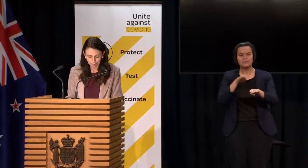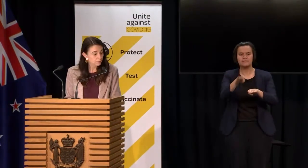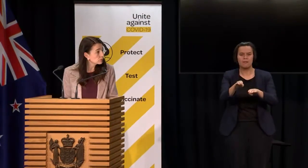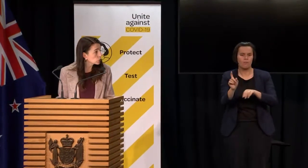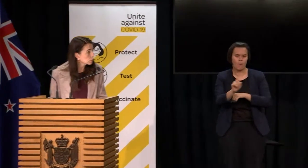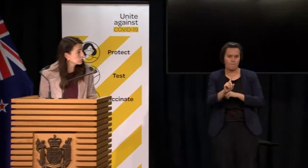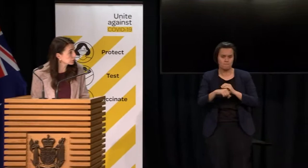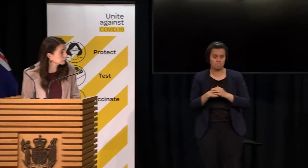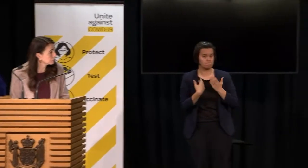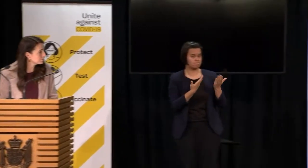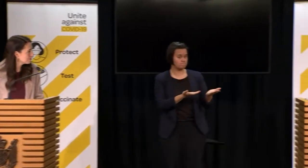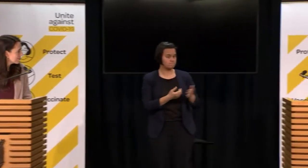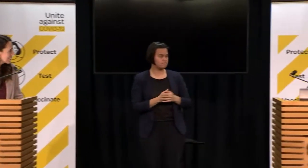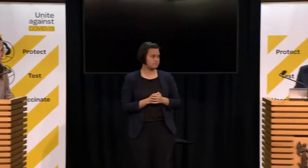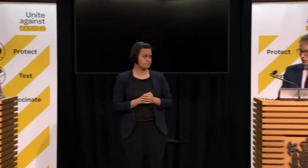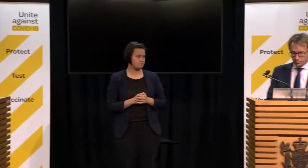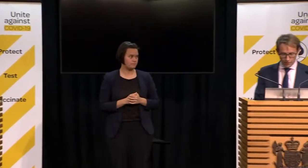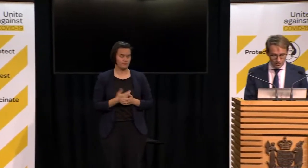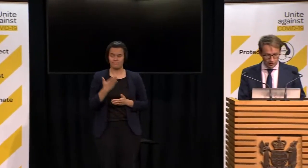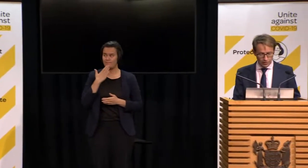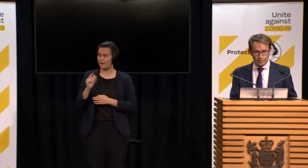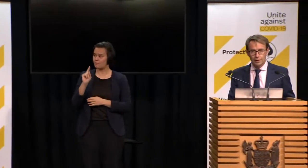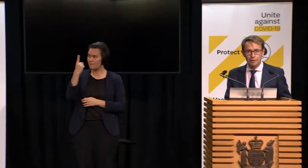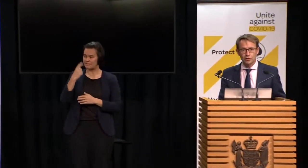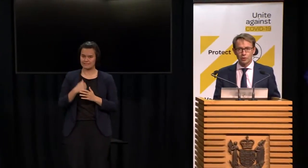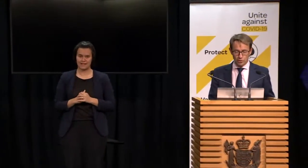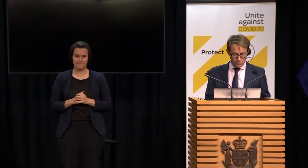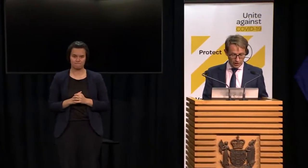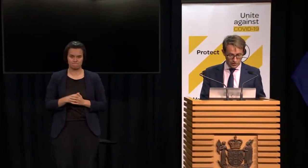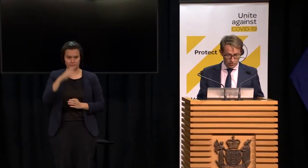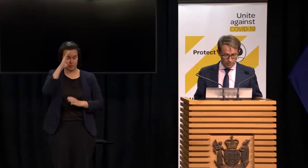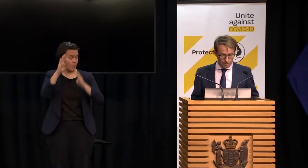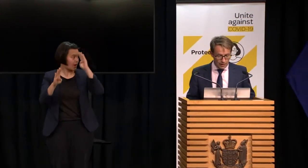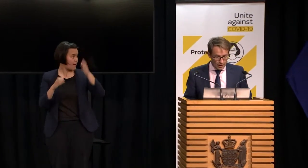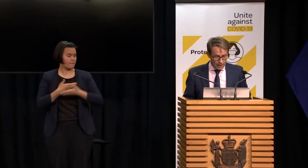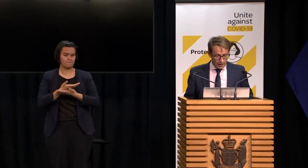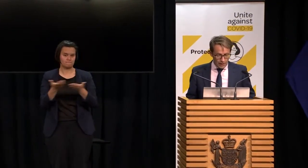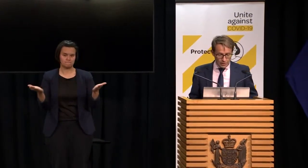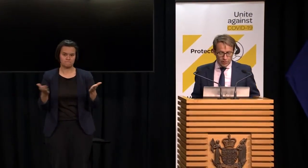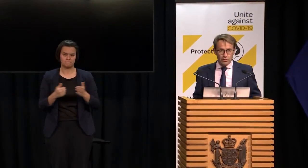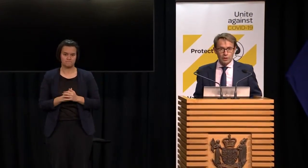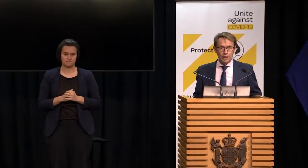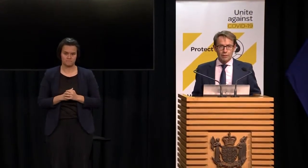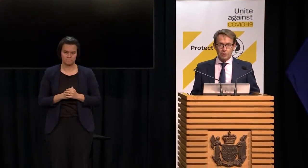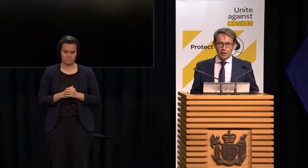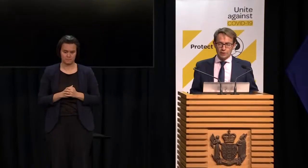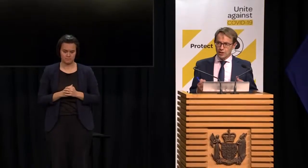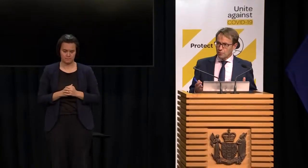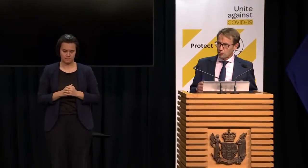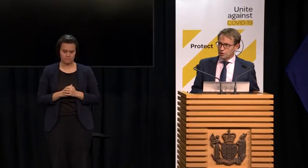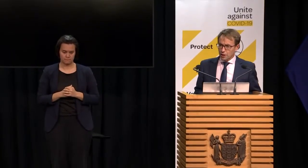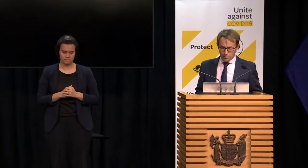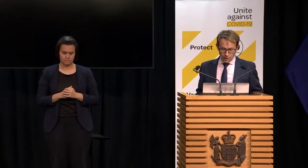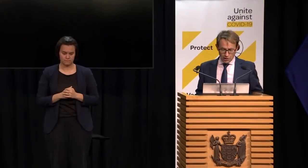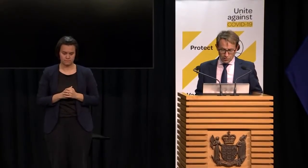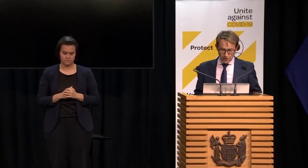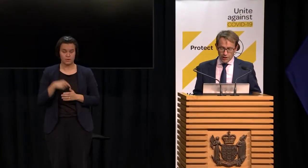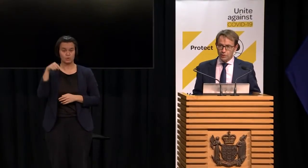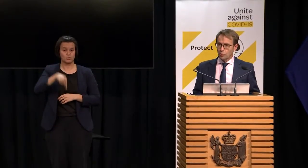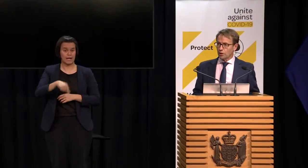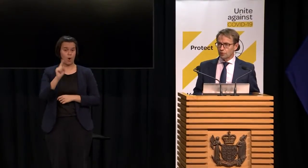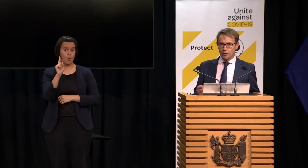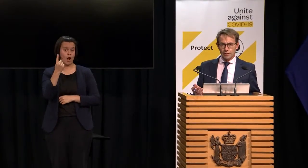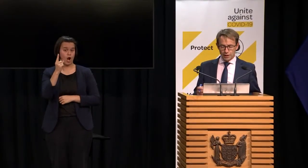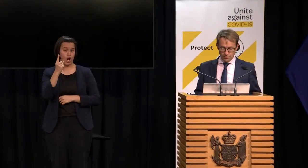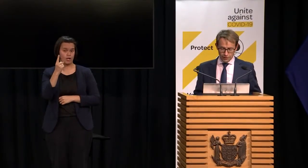to share. Dr. Bloomfield. Thank you, Prime Minister. Kia ora koutou katoa. So our statement went out at 1 o'clock